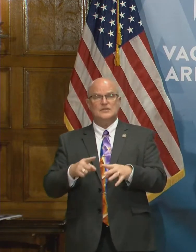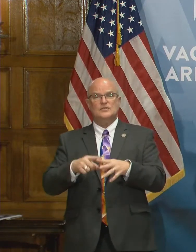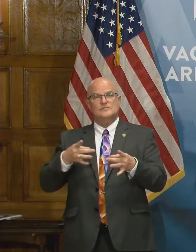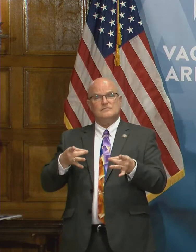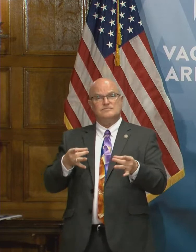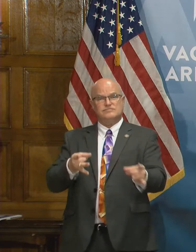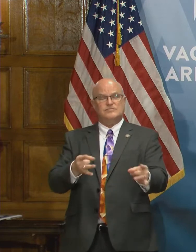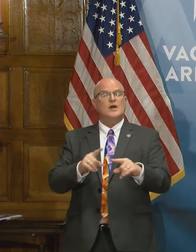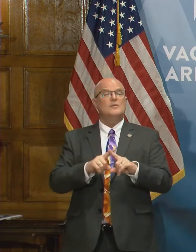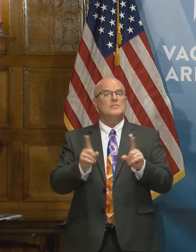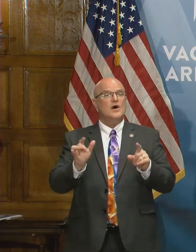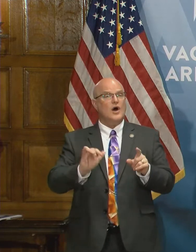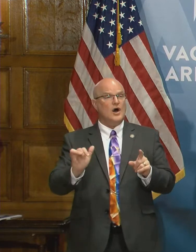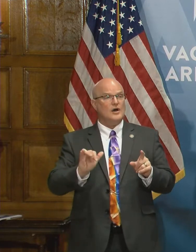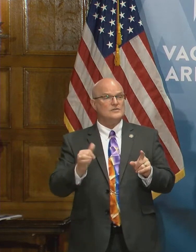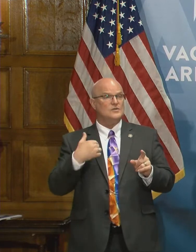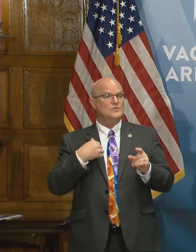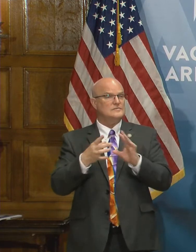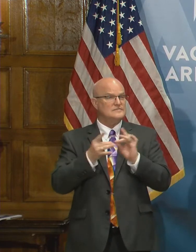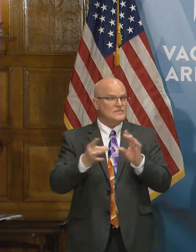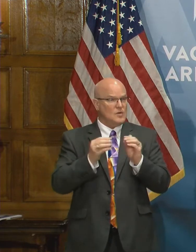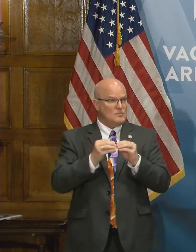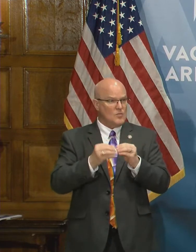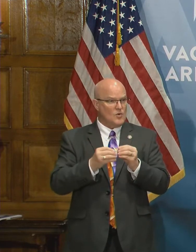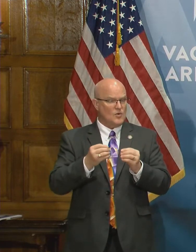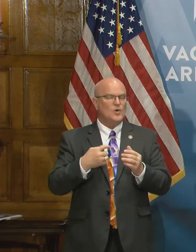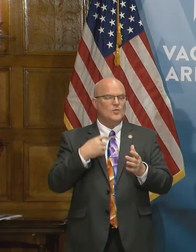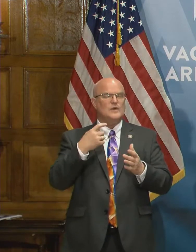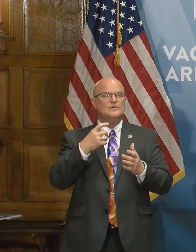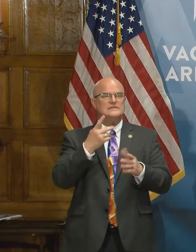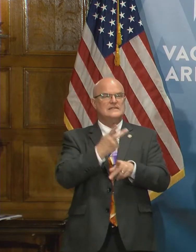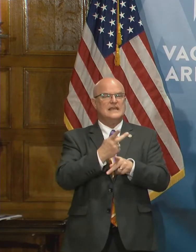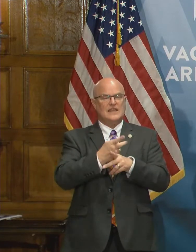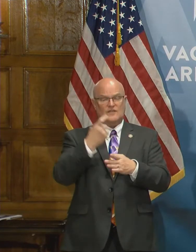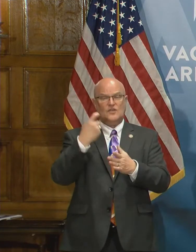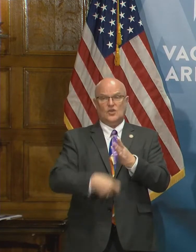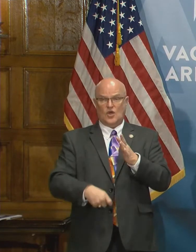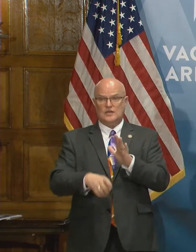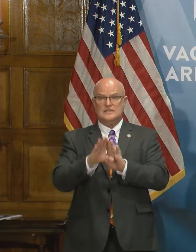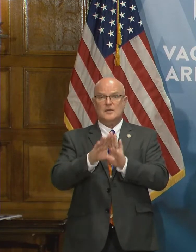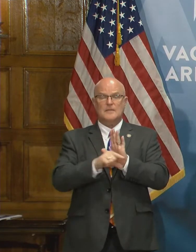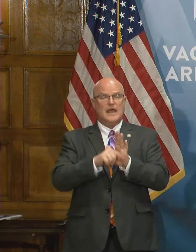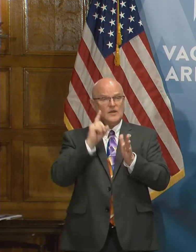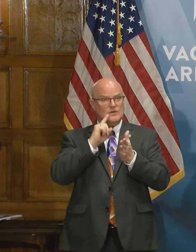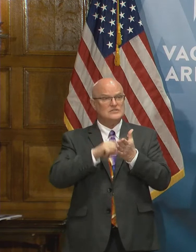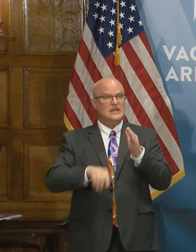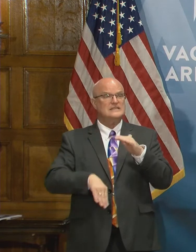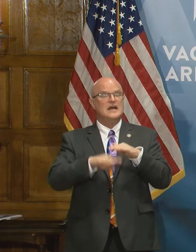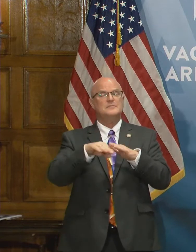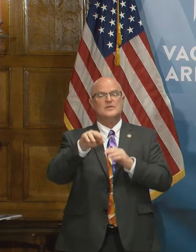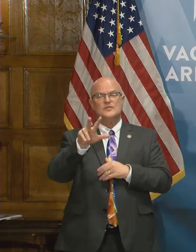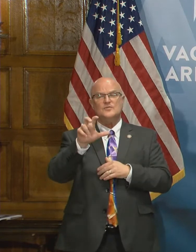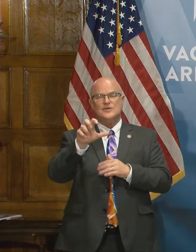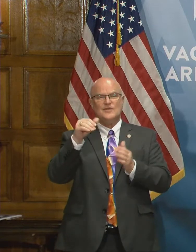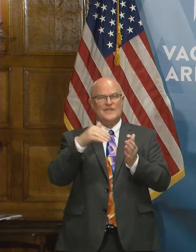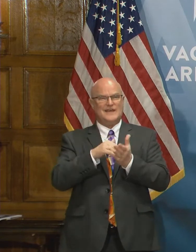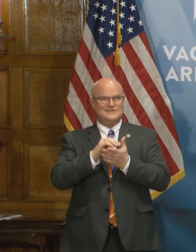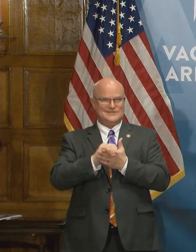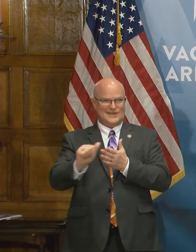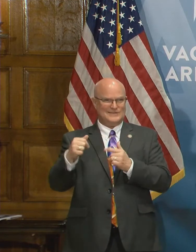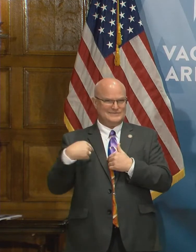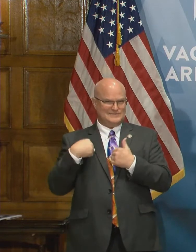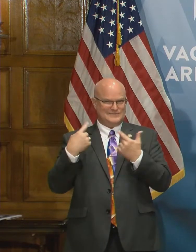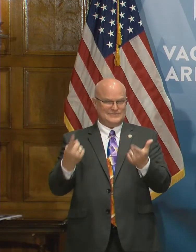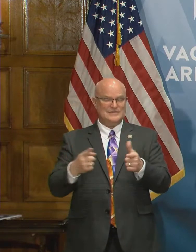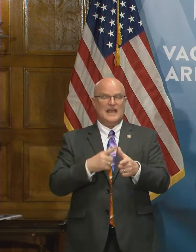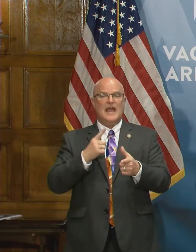streamline that, but also we'll be covering the cost of background checks up to that $300,000 amount, and